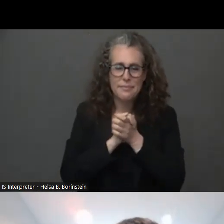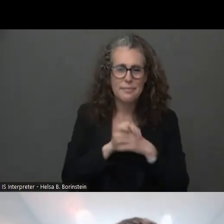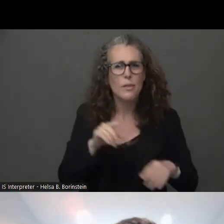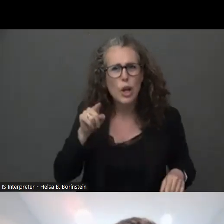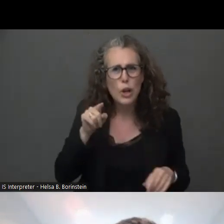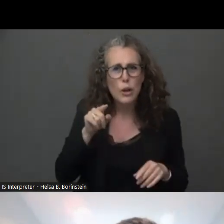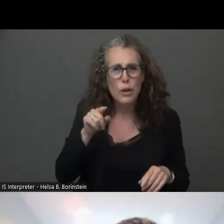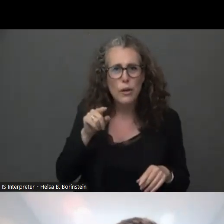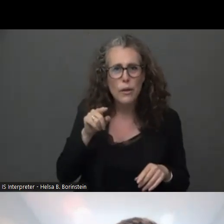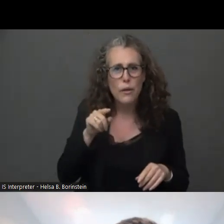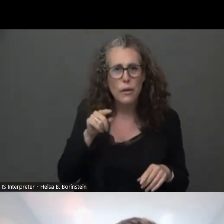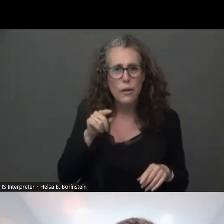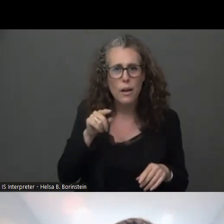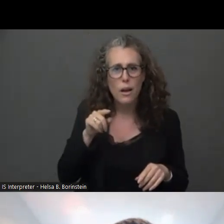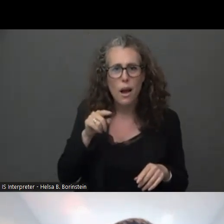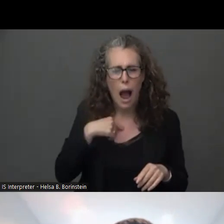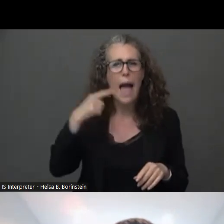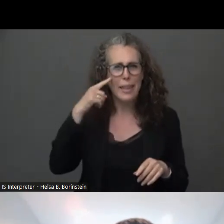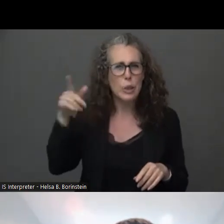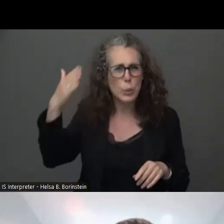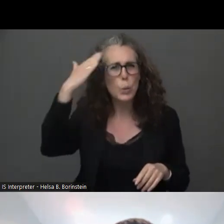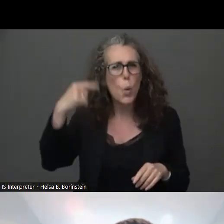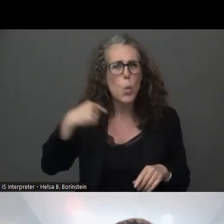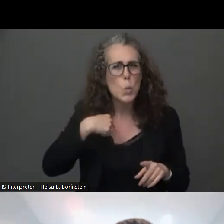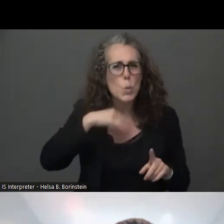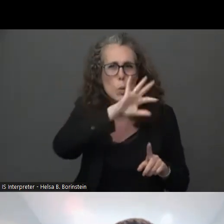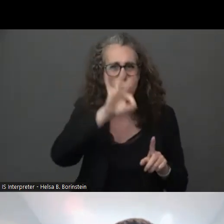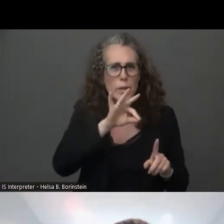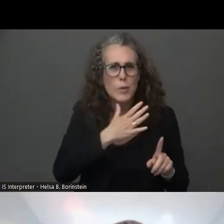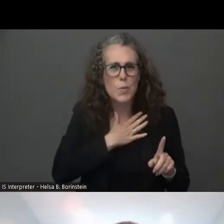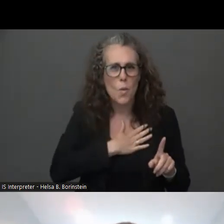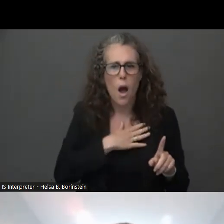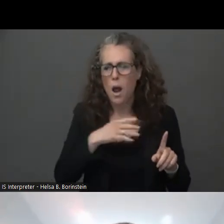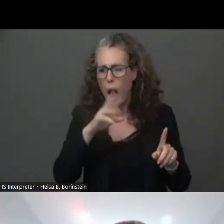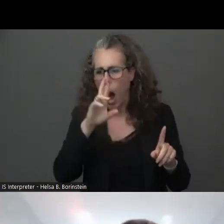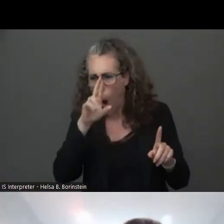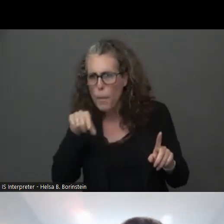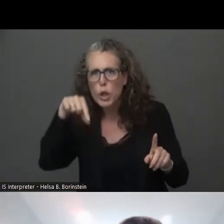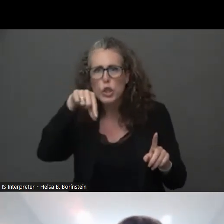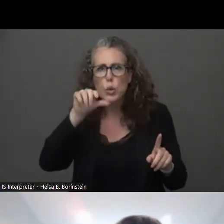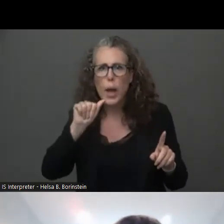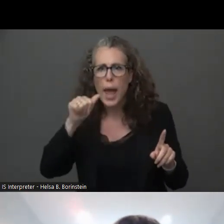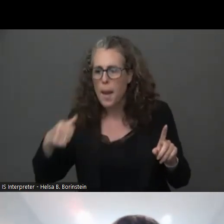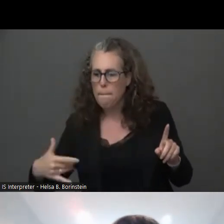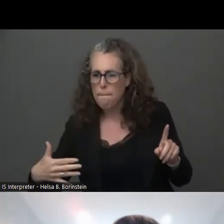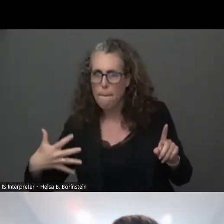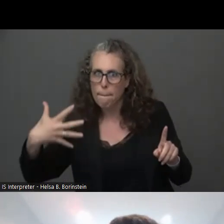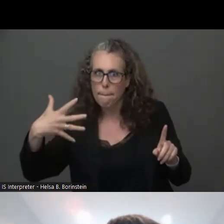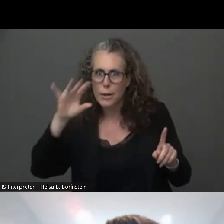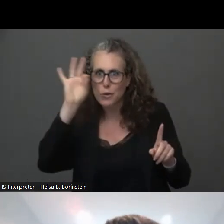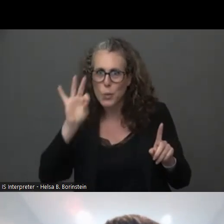my question. I'm hoping that we'll see some Q&A questions in the Q&A channel. But if I could ask one before we go to that